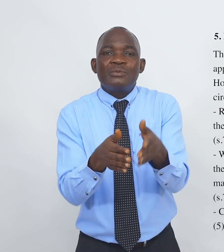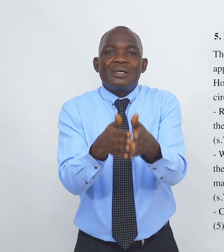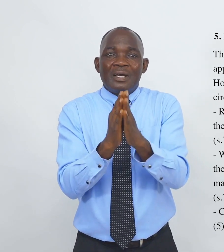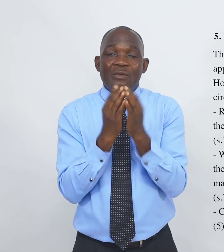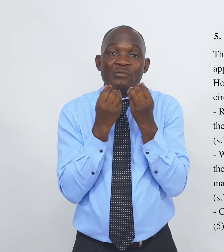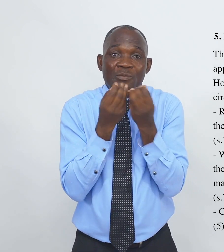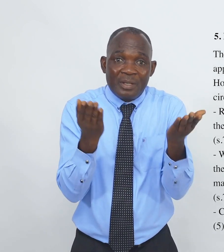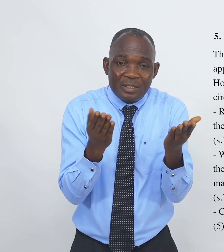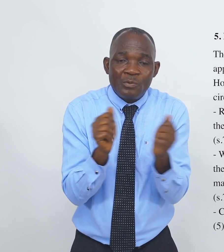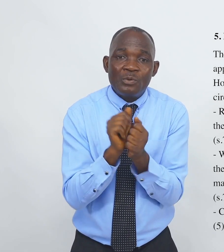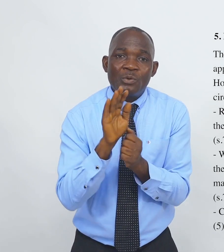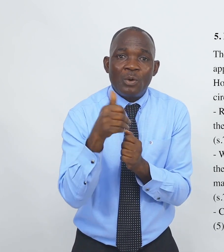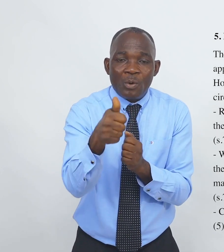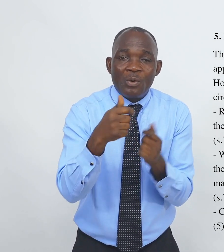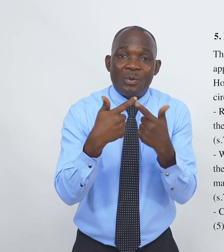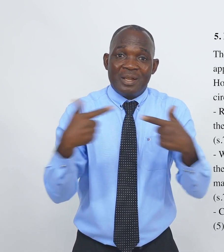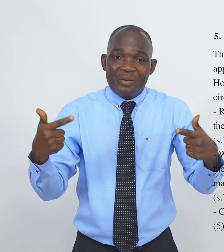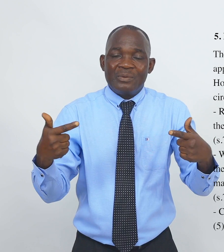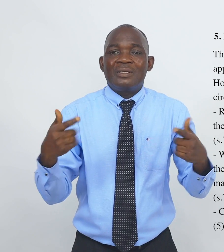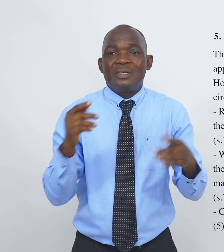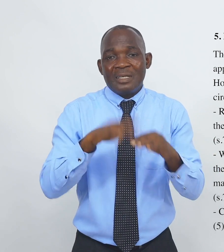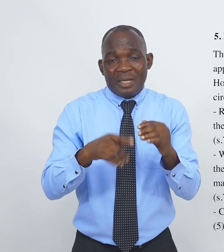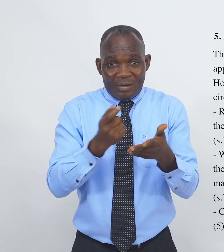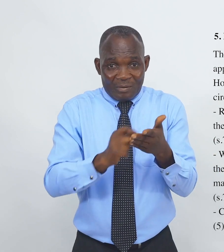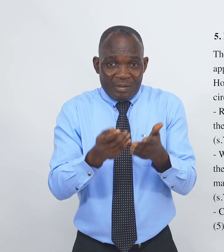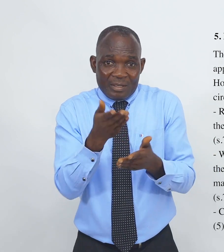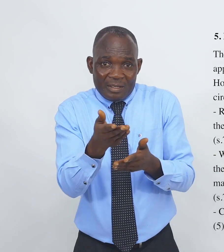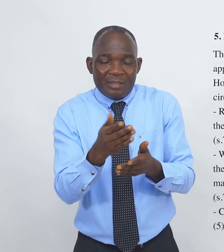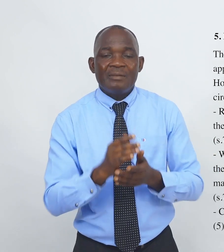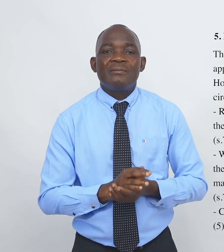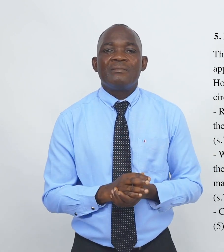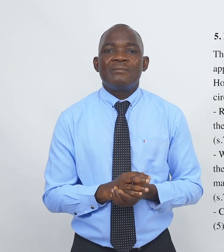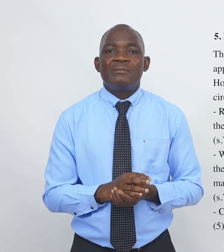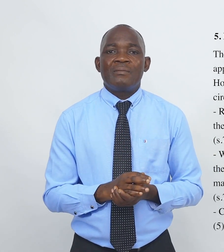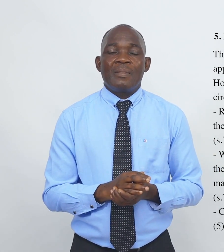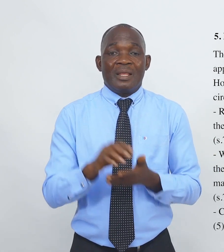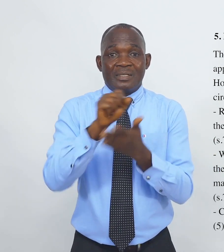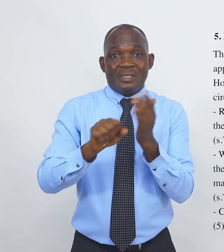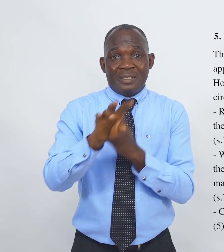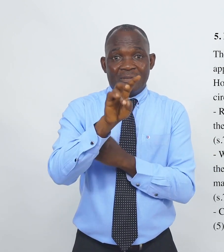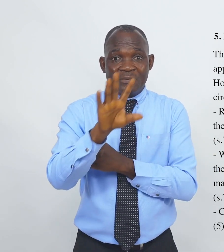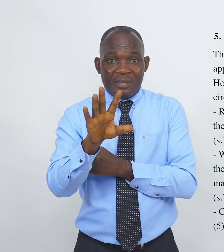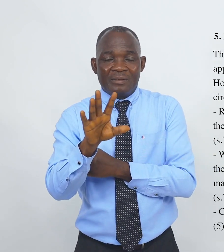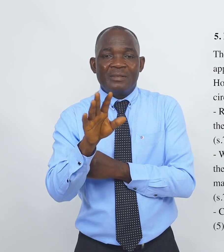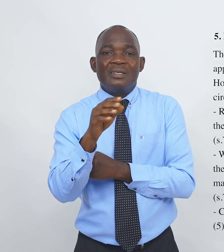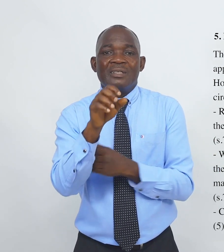for information in a language other than the language in which the information is held. Section 75,